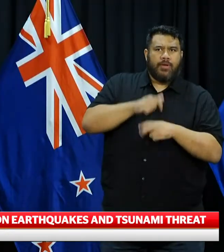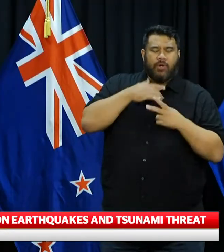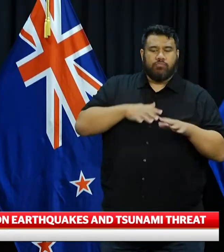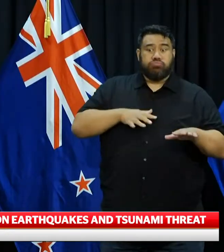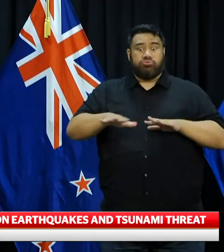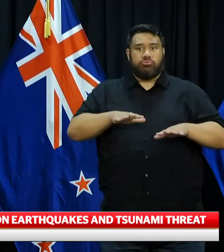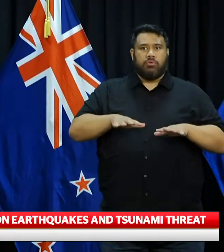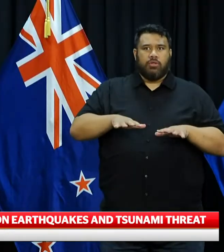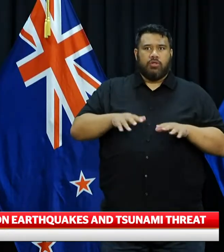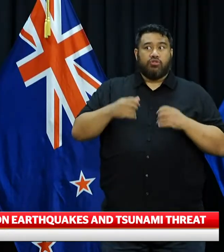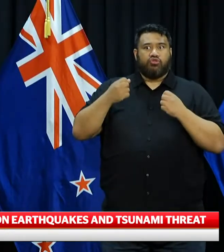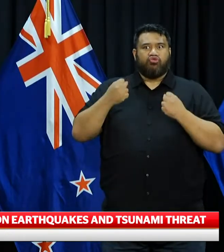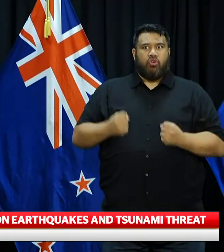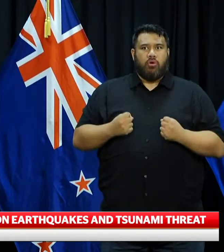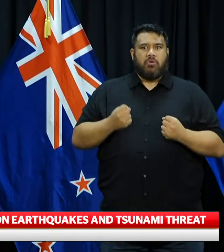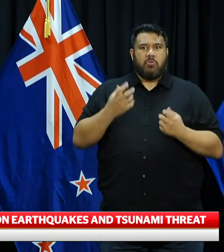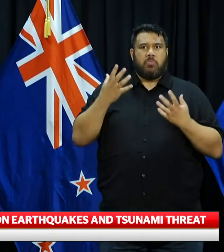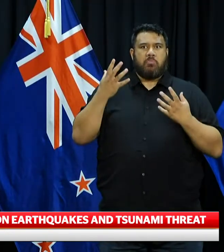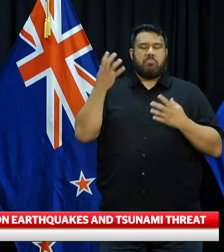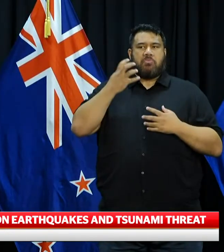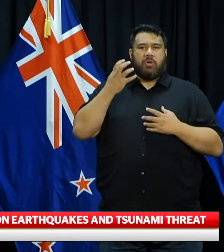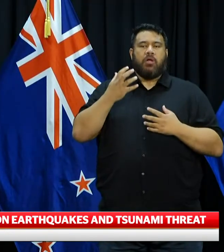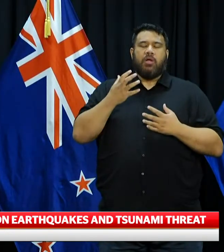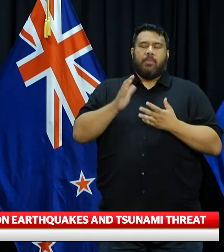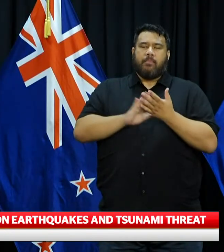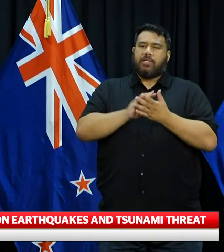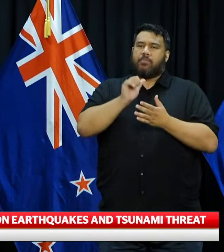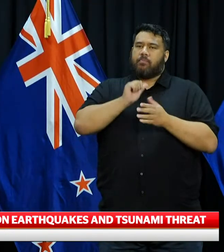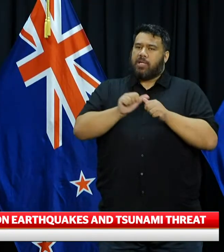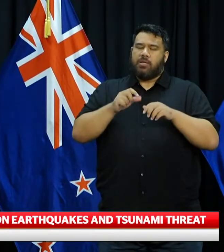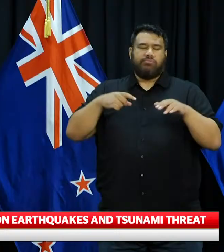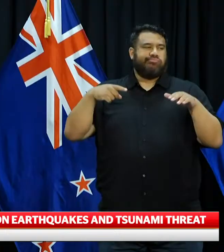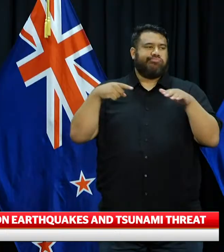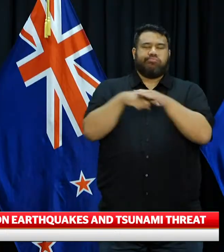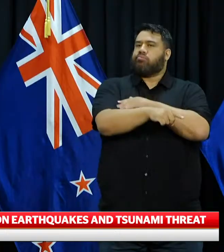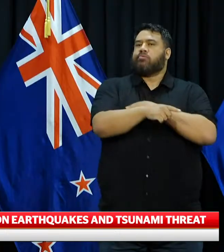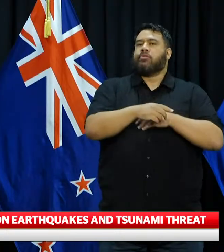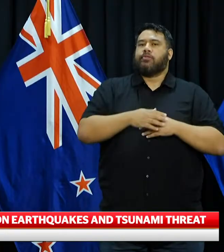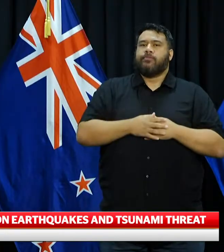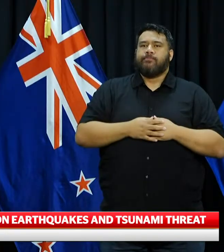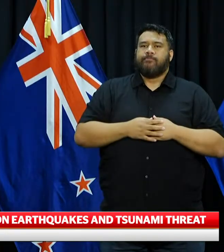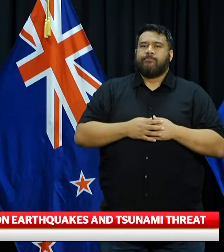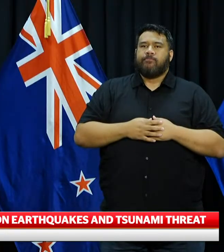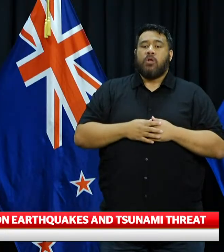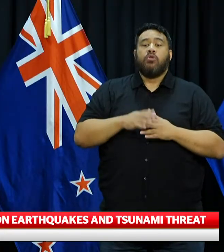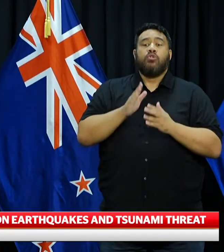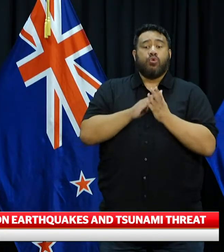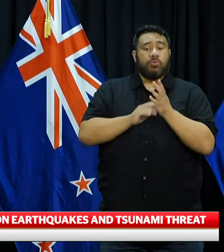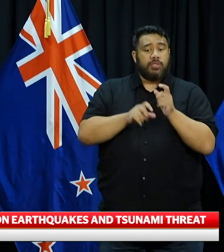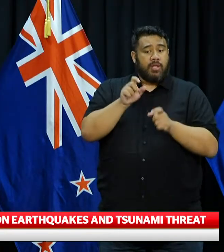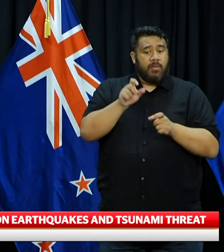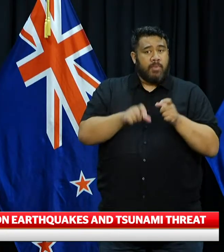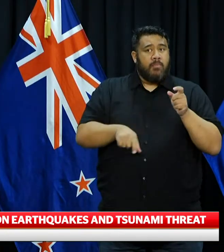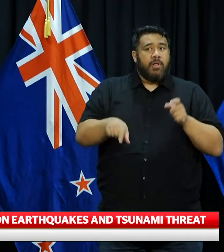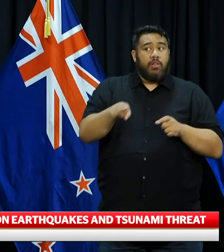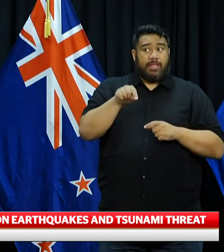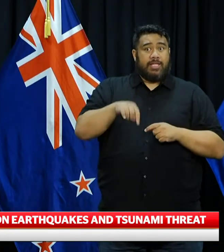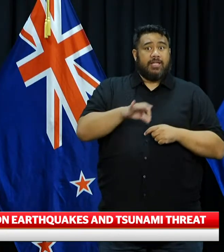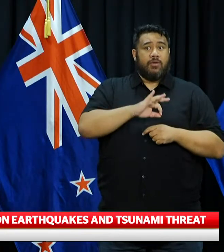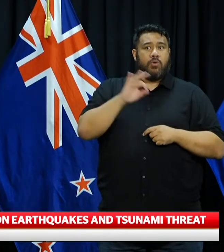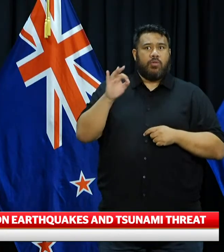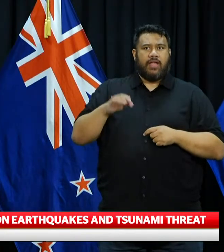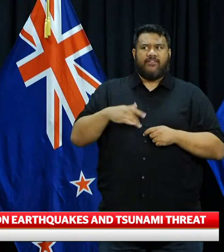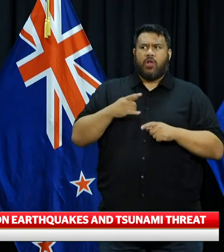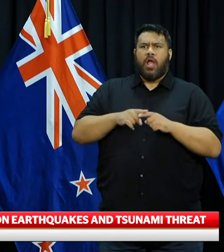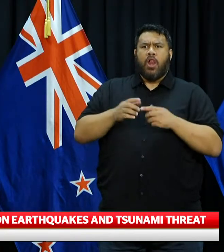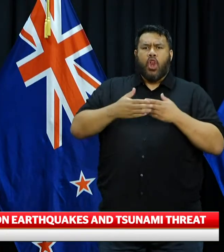later on throughout the course of the morning, we saw New Zealanders literally adhere to that advice. They felt the long